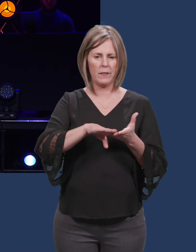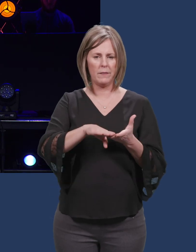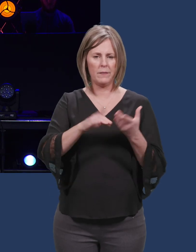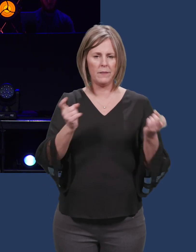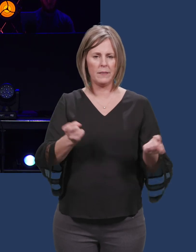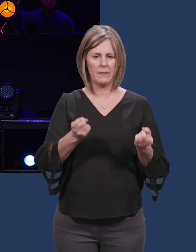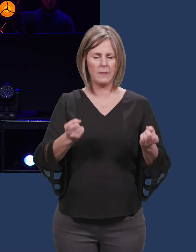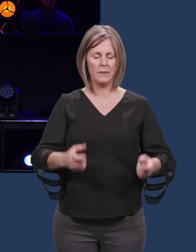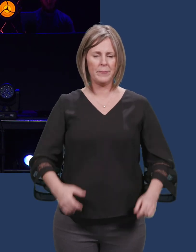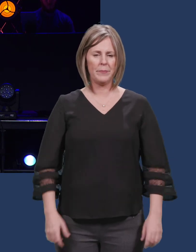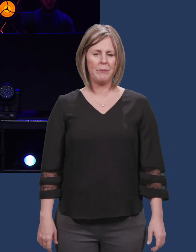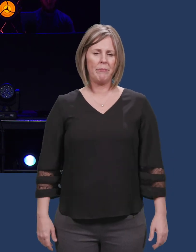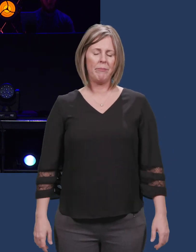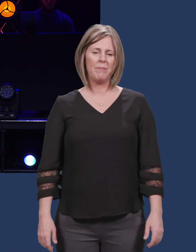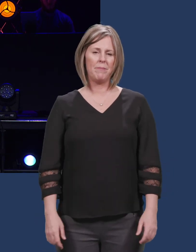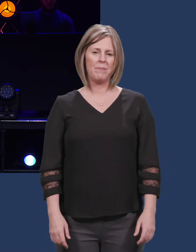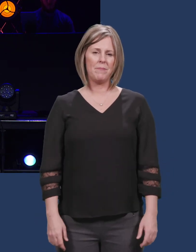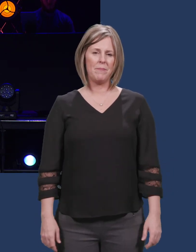sins."